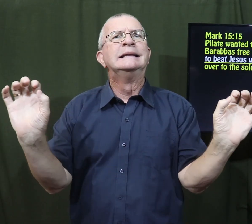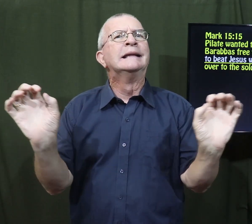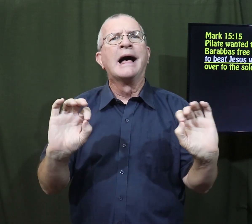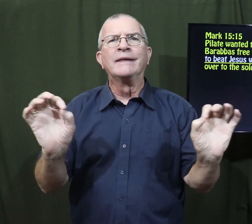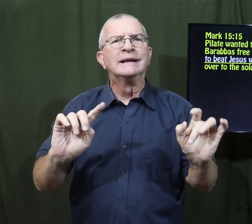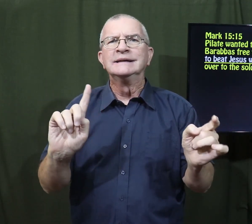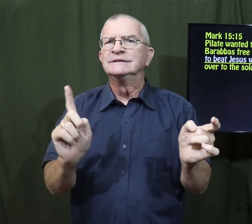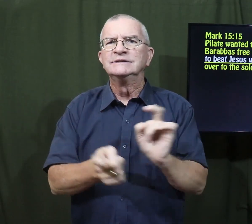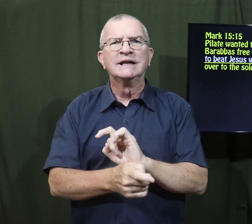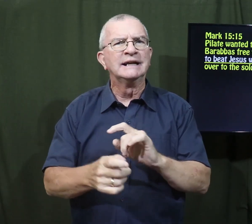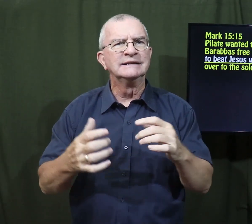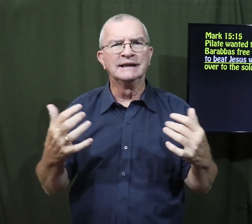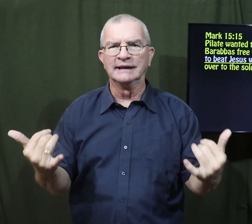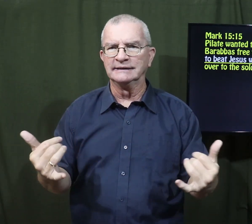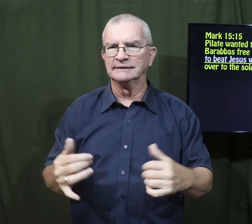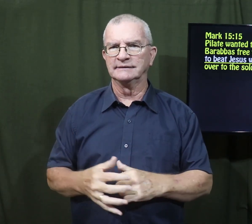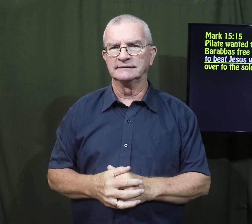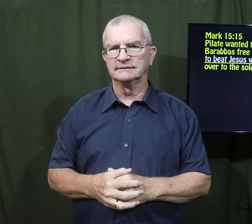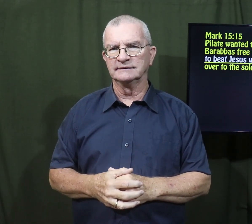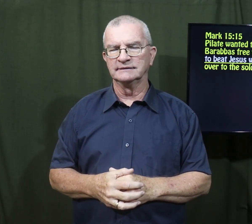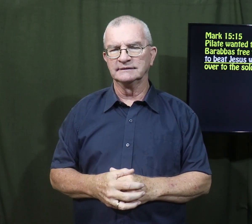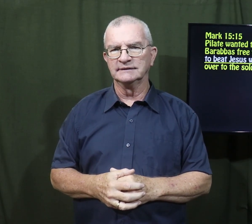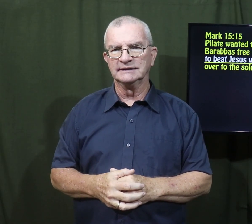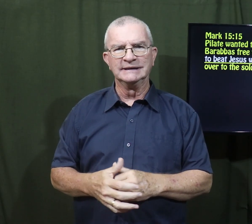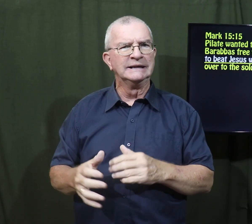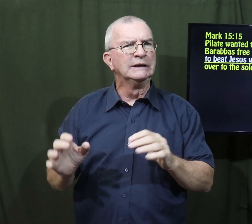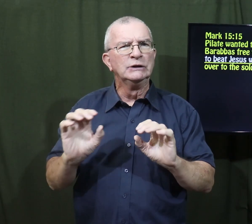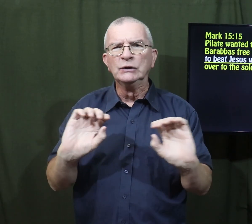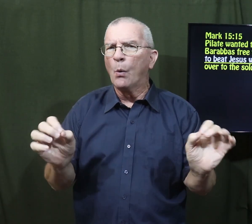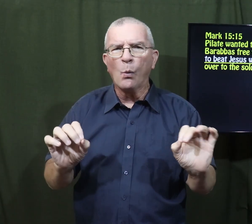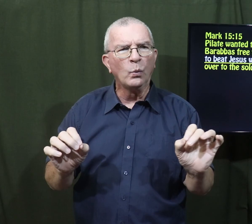And now nothing can change the events.